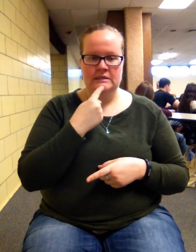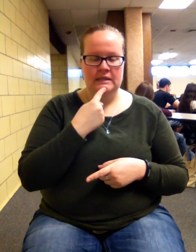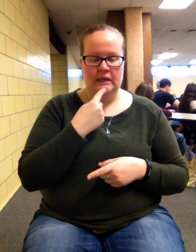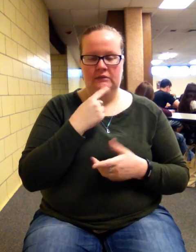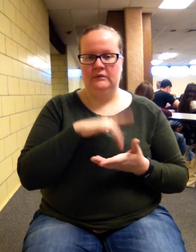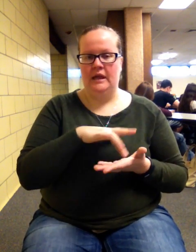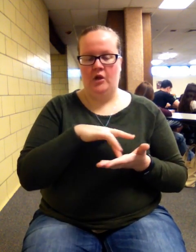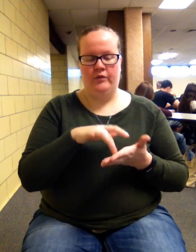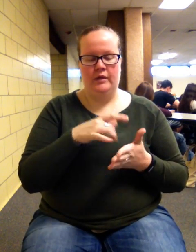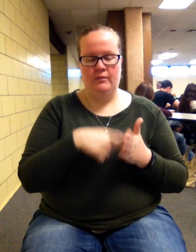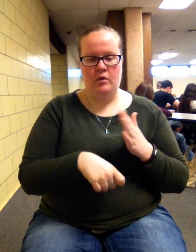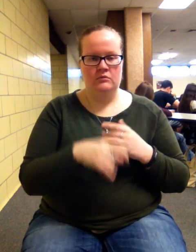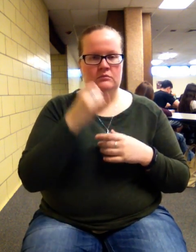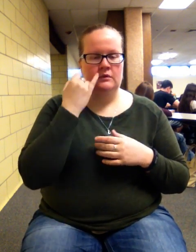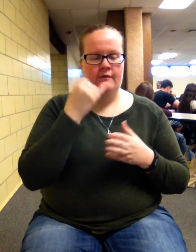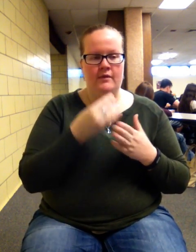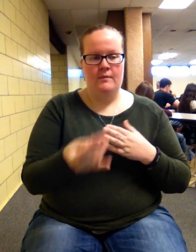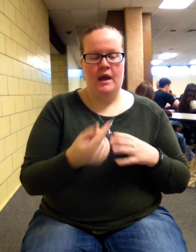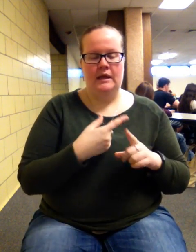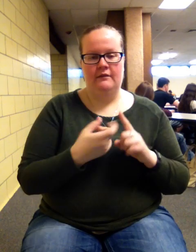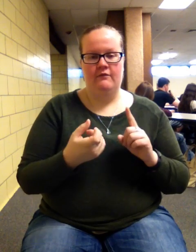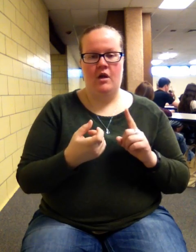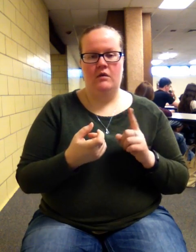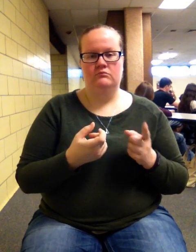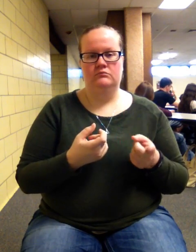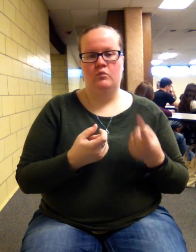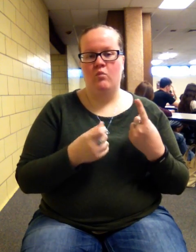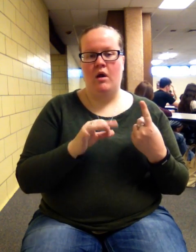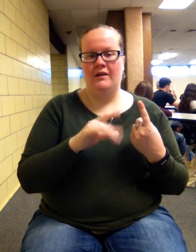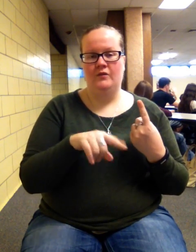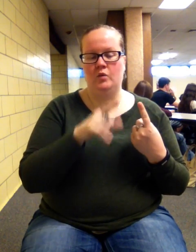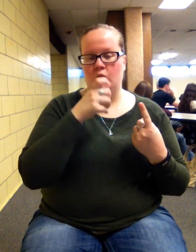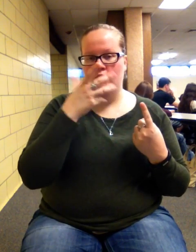if they're buying the stock from one of you who is already a shareholder.